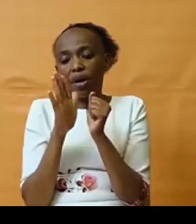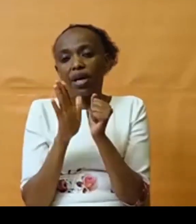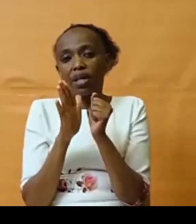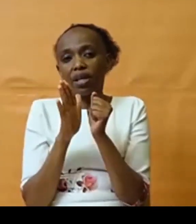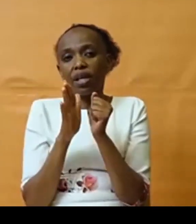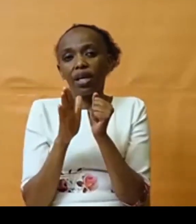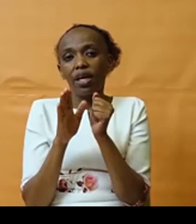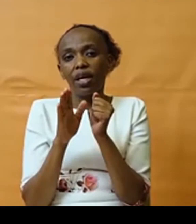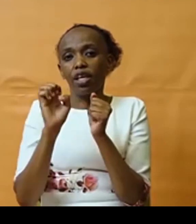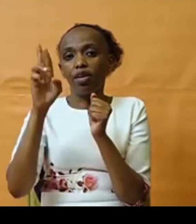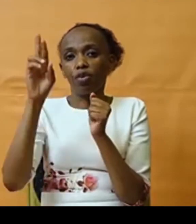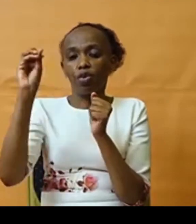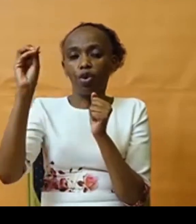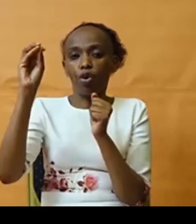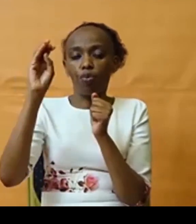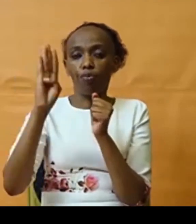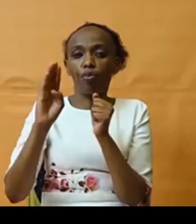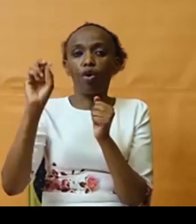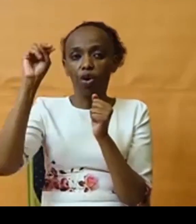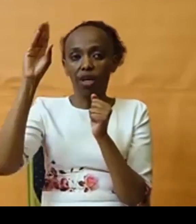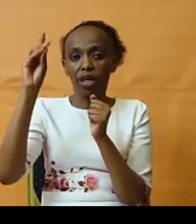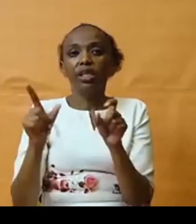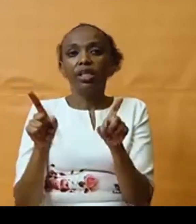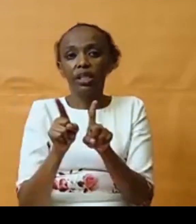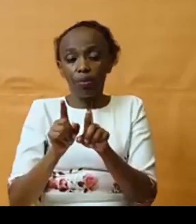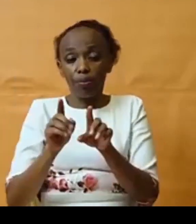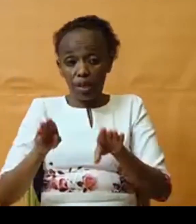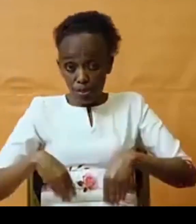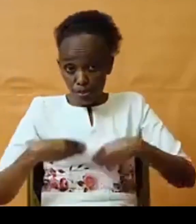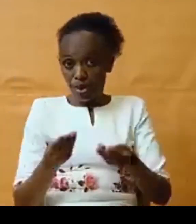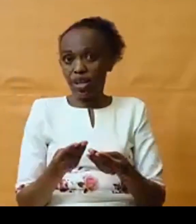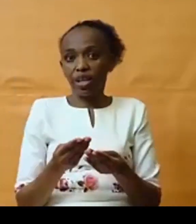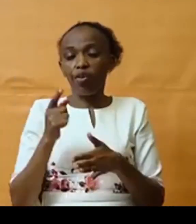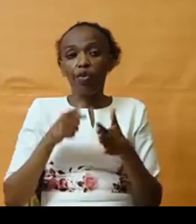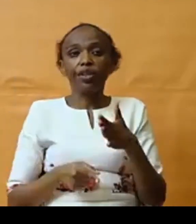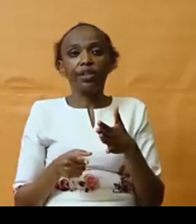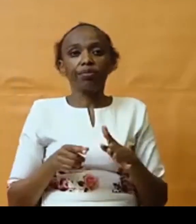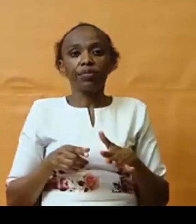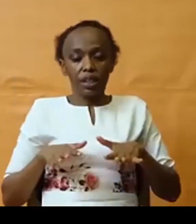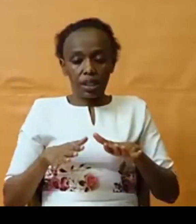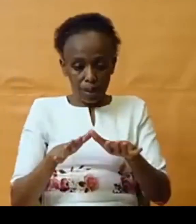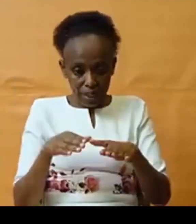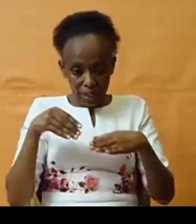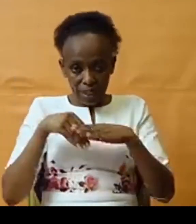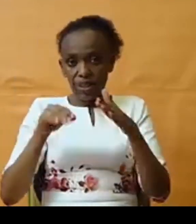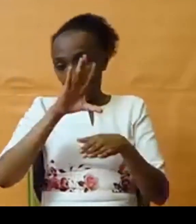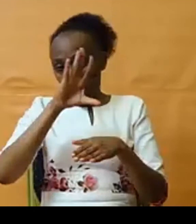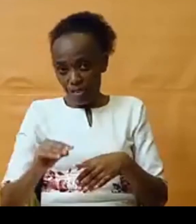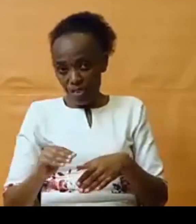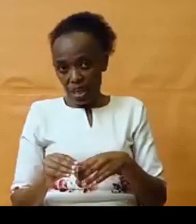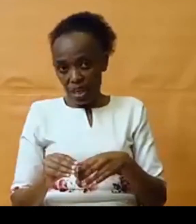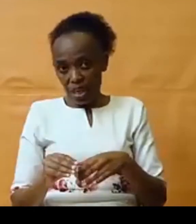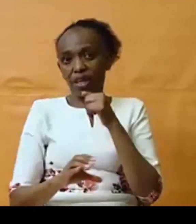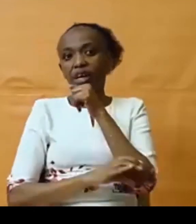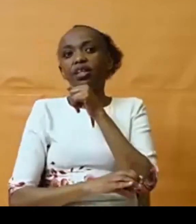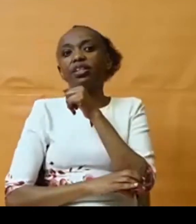Eurobonds is also bringing a kind of stress within the African